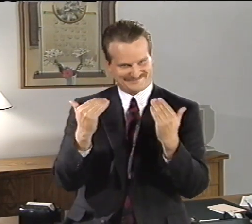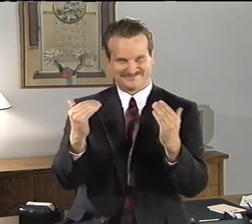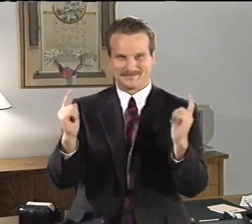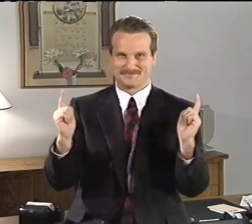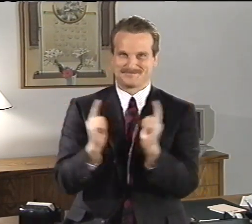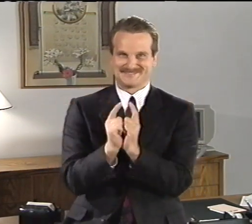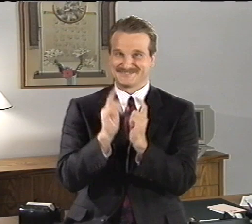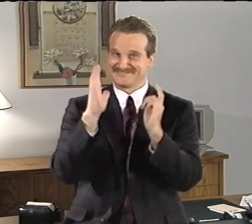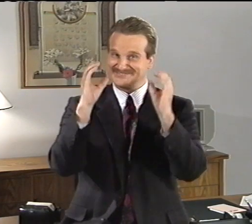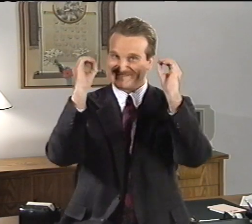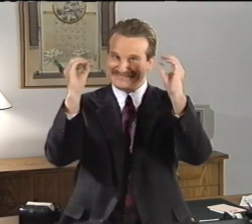now.